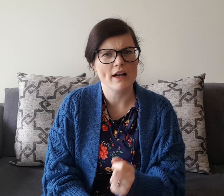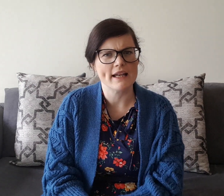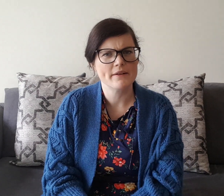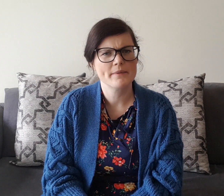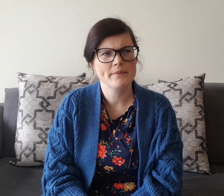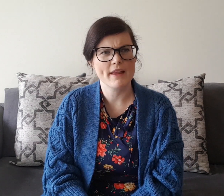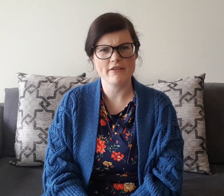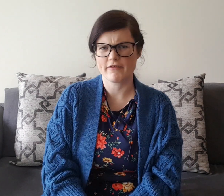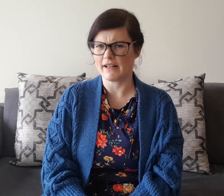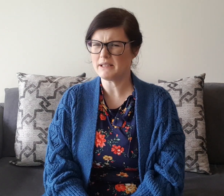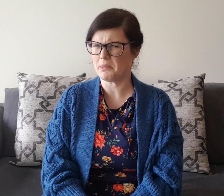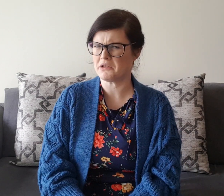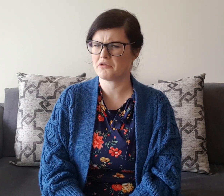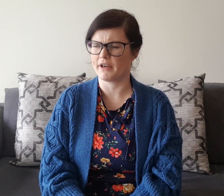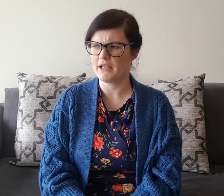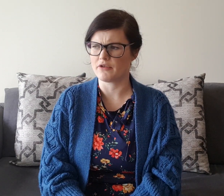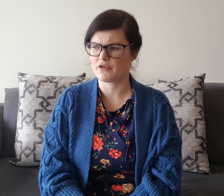Charlie then felt a bit strange,